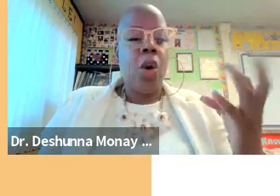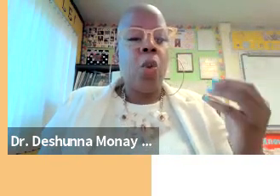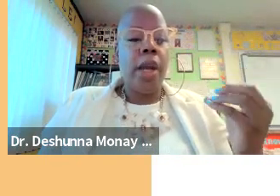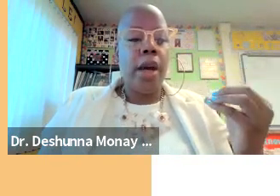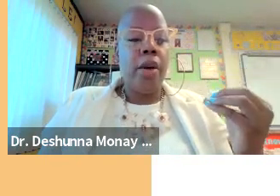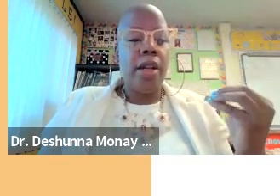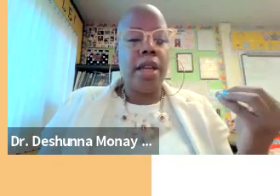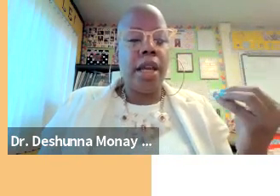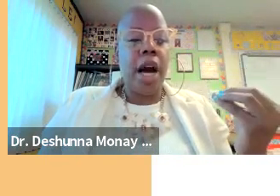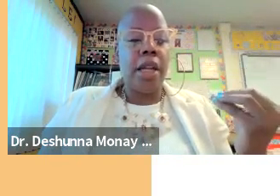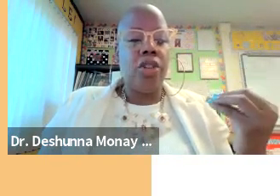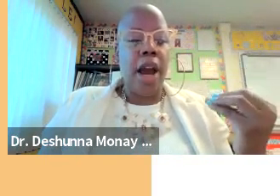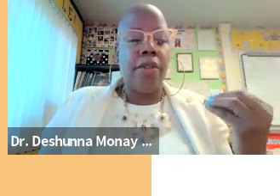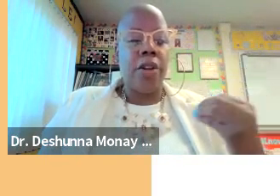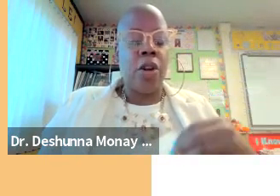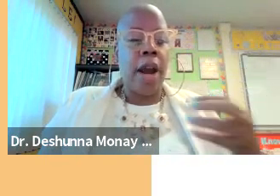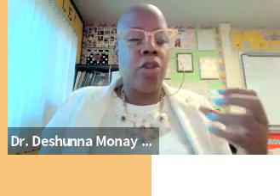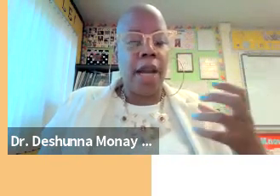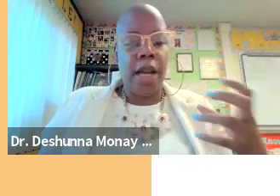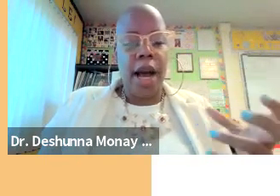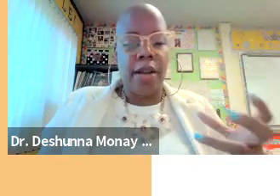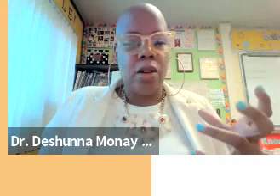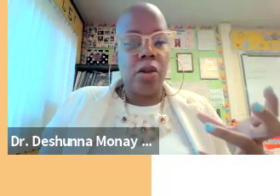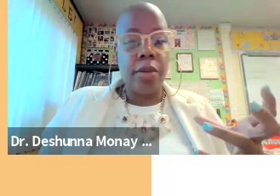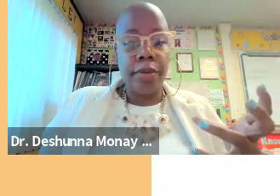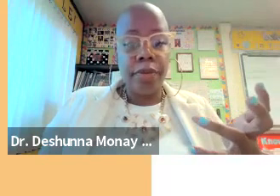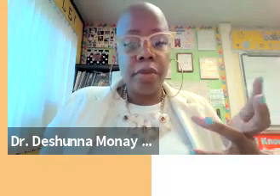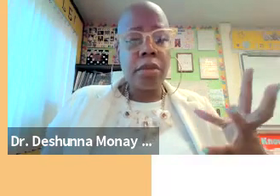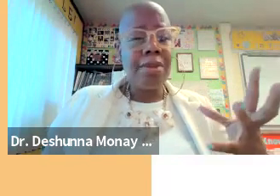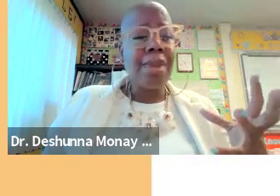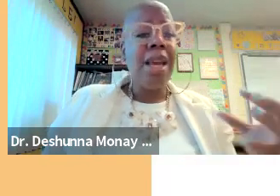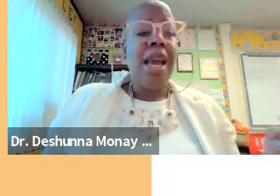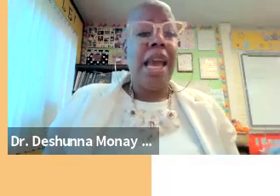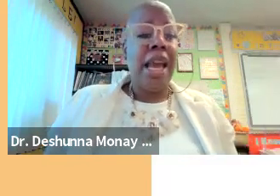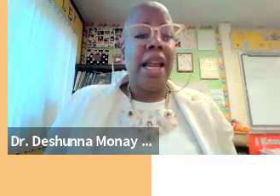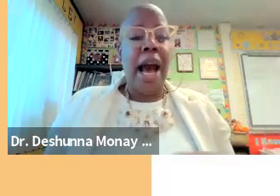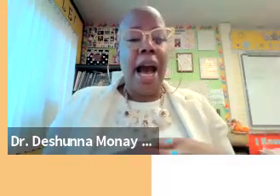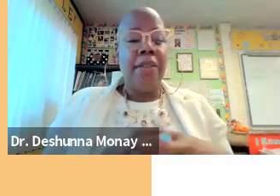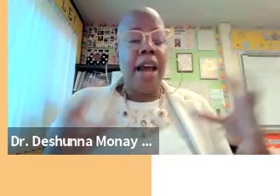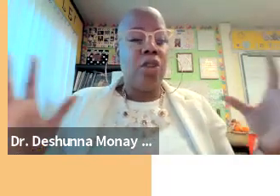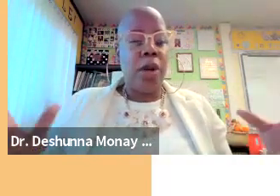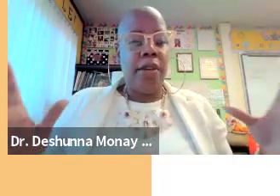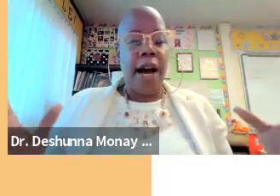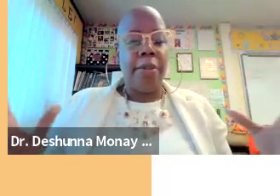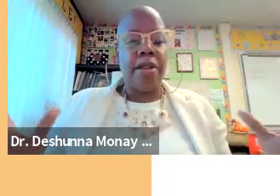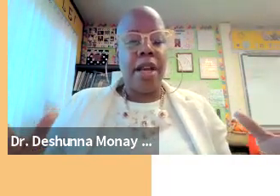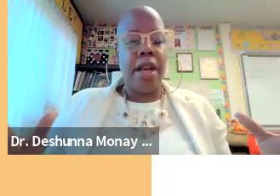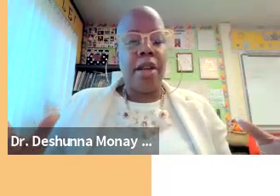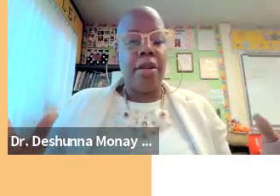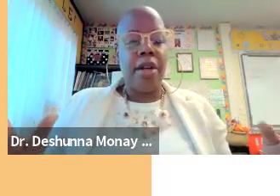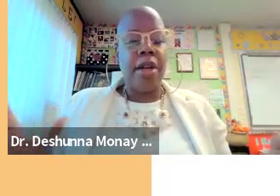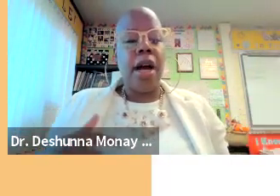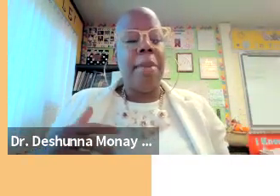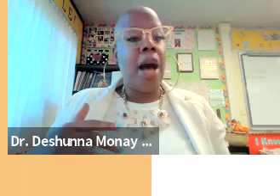incarcerated will attend college after graduating high school. And out of that